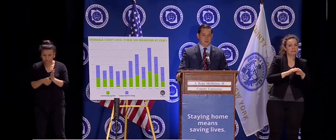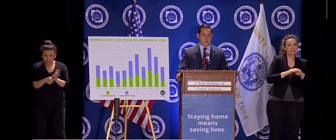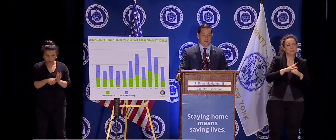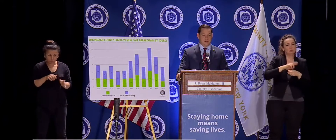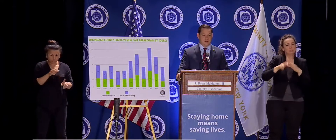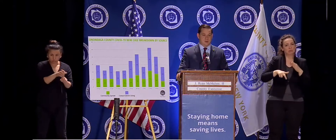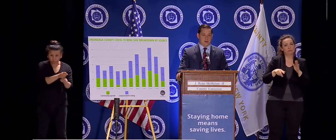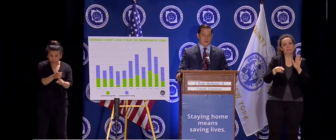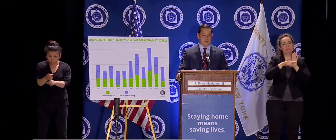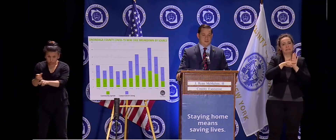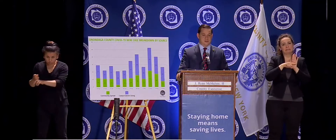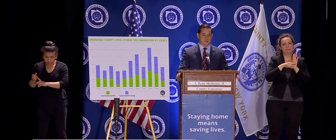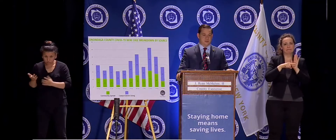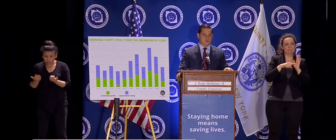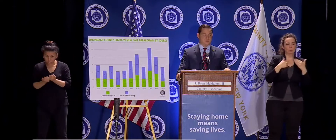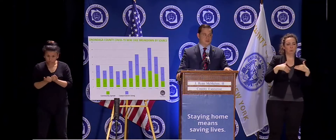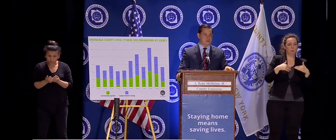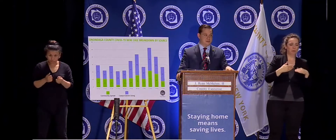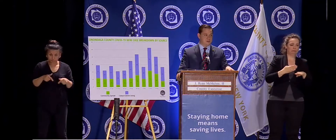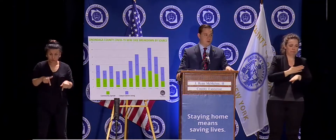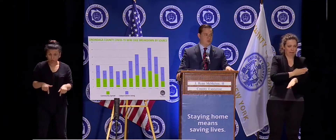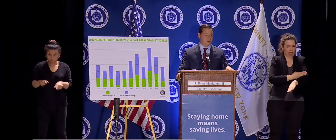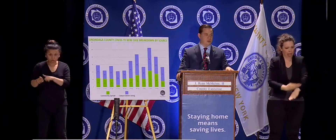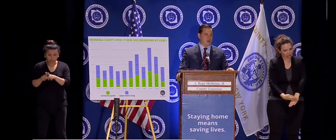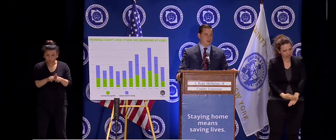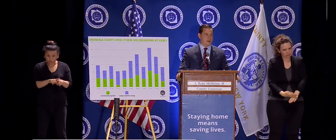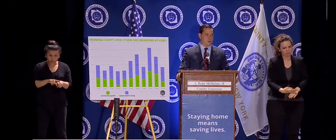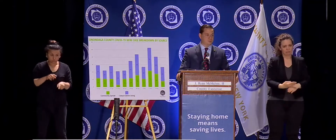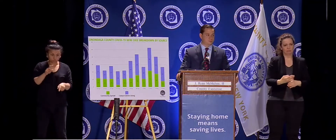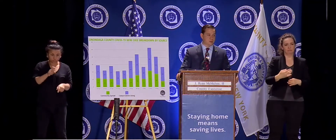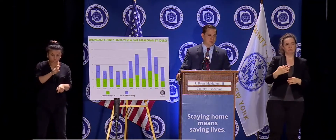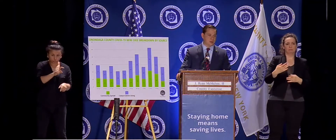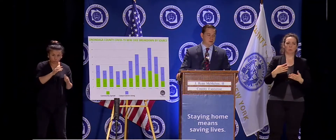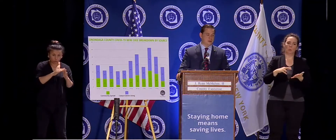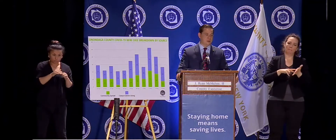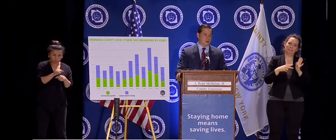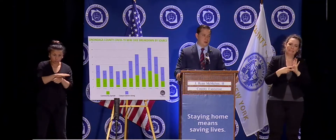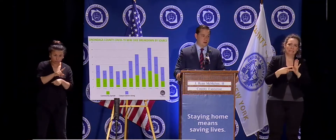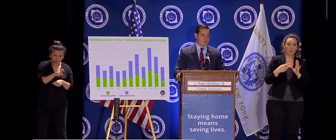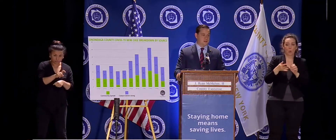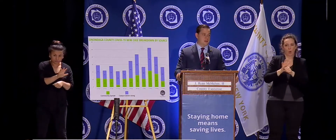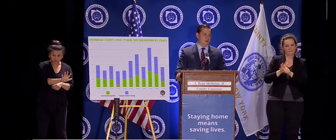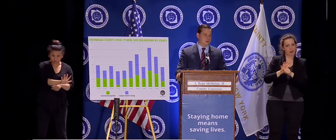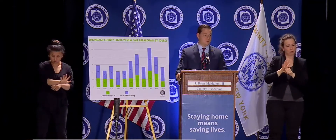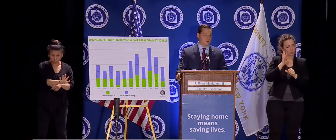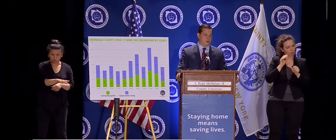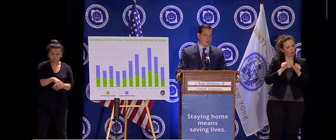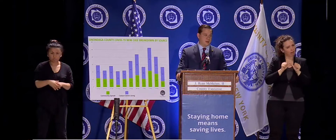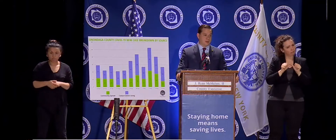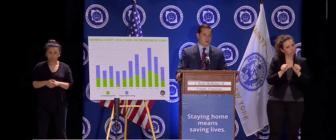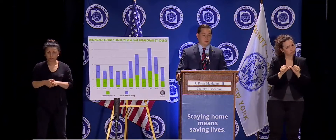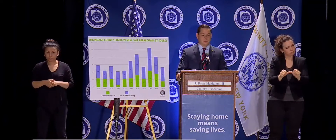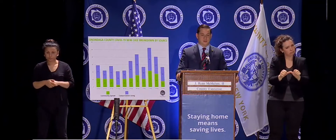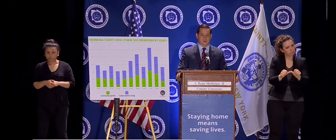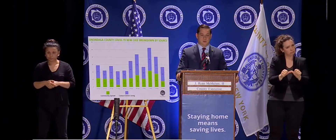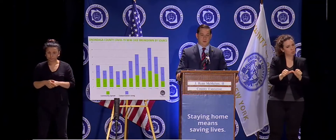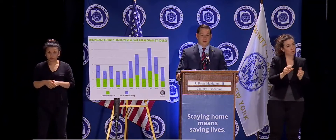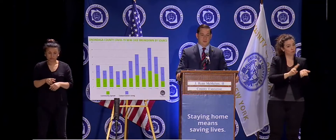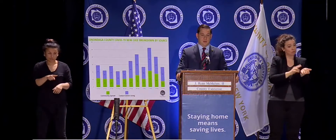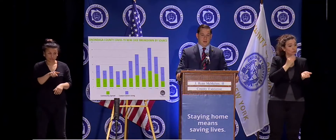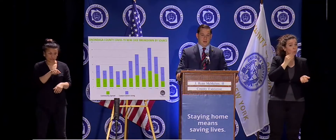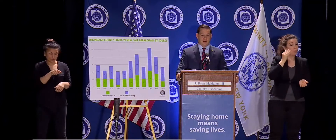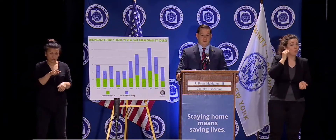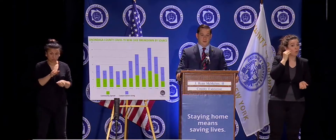but the reality is in some of these facilities, COVID was already there, and it's a killer if you have underlying medical conditions,